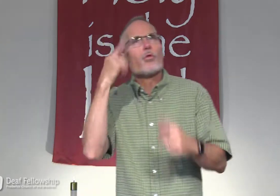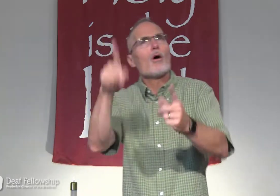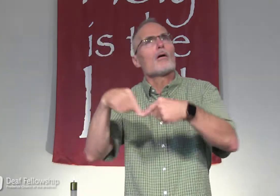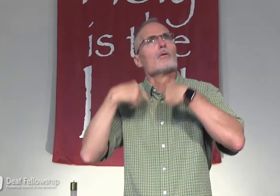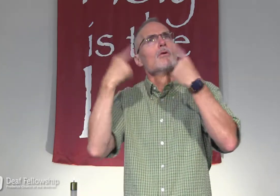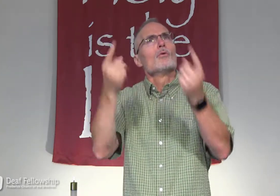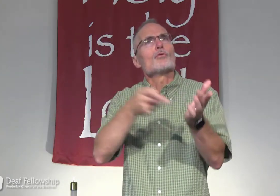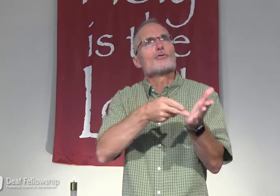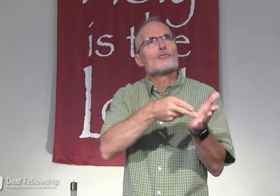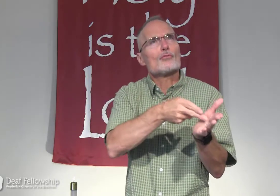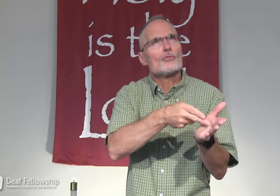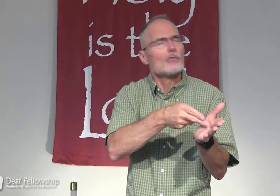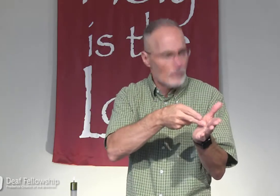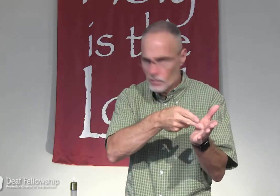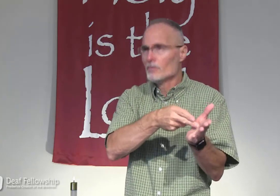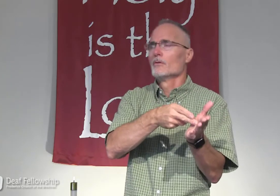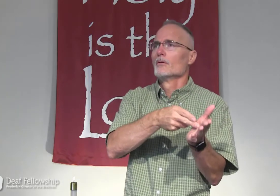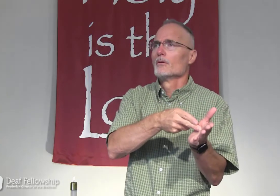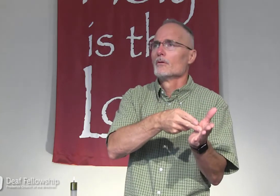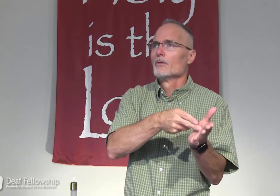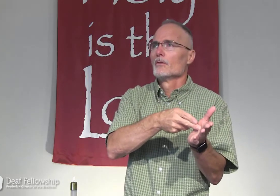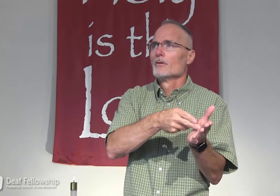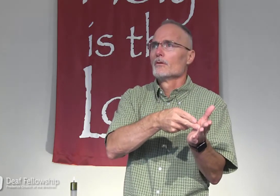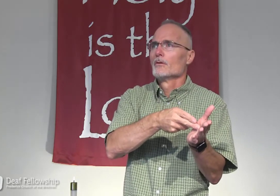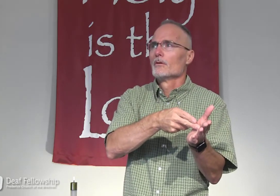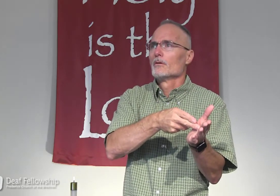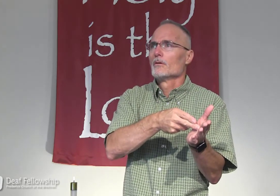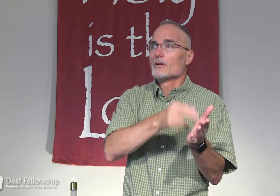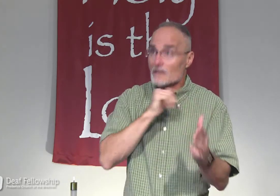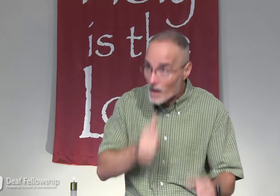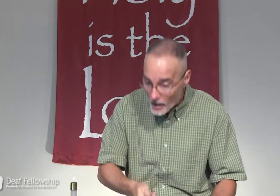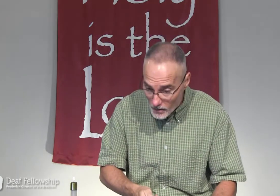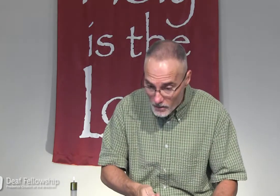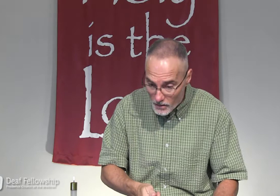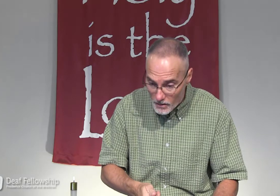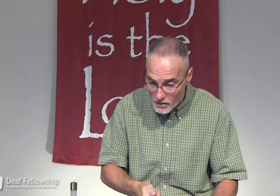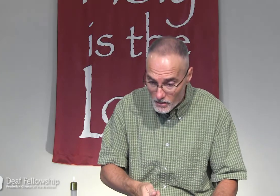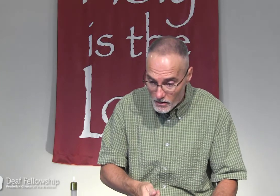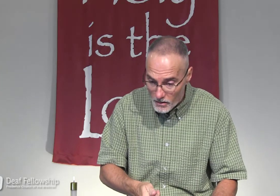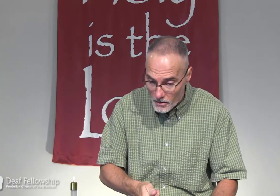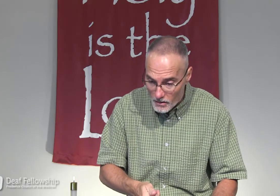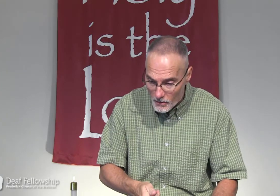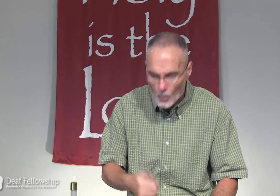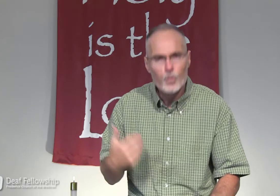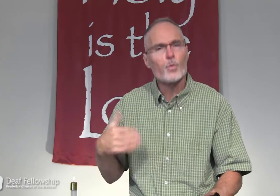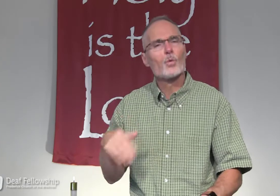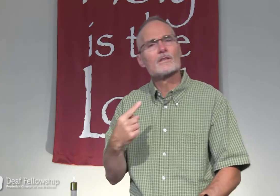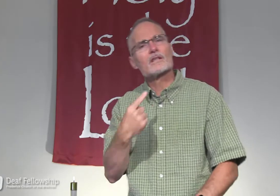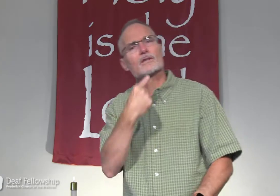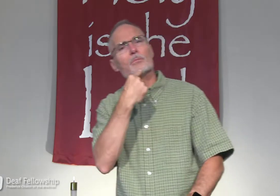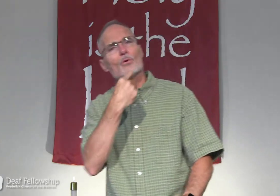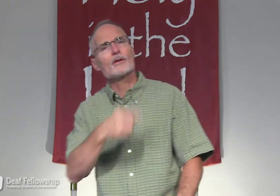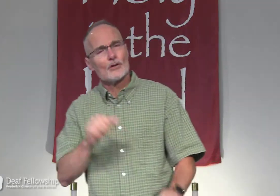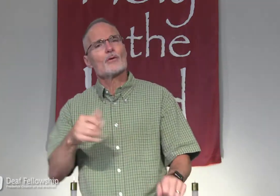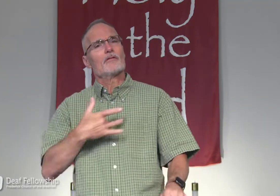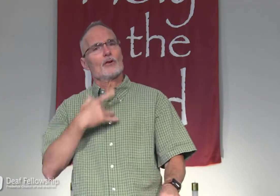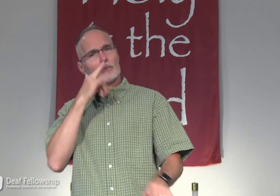Like, let's suppose you find out what you thought was the truth all this time isn't.